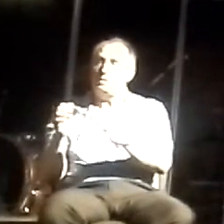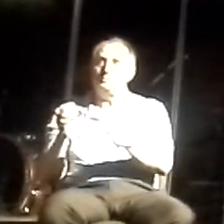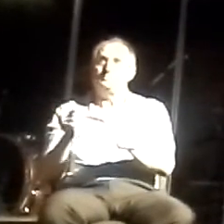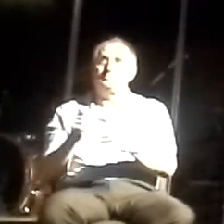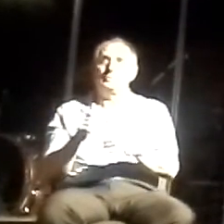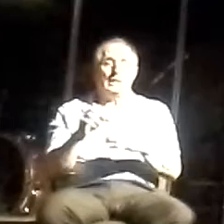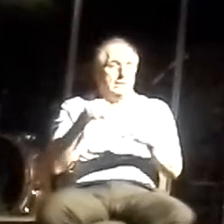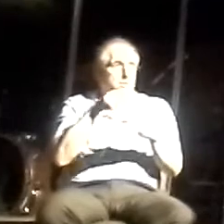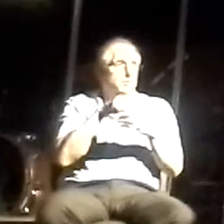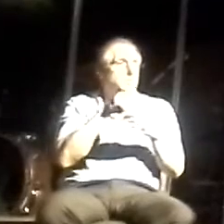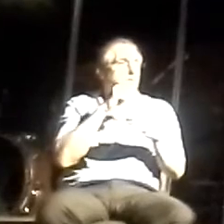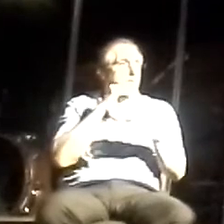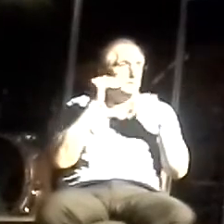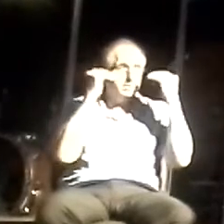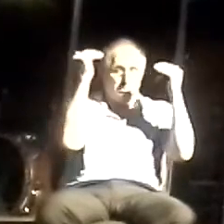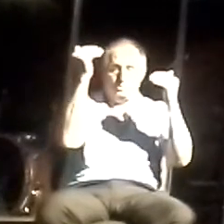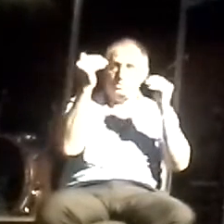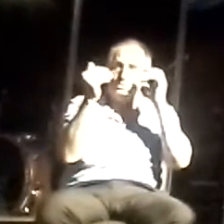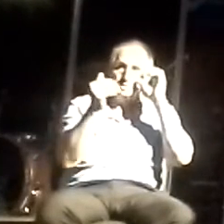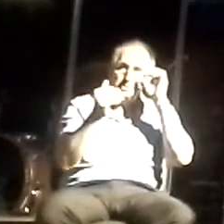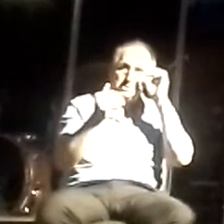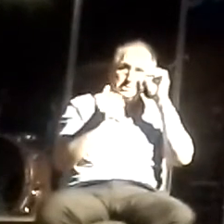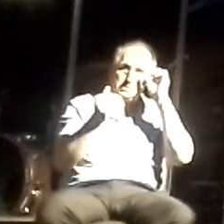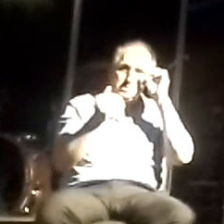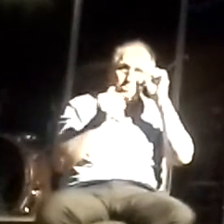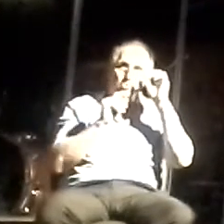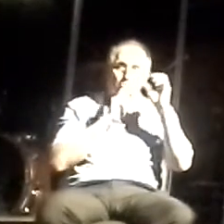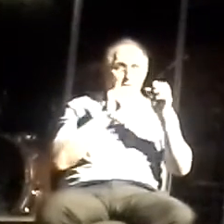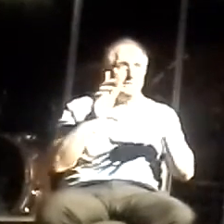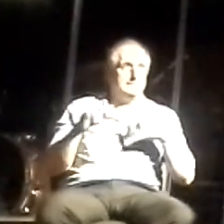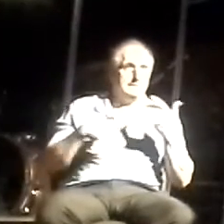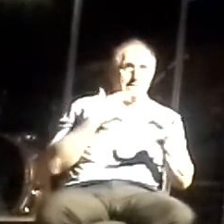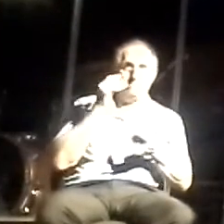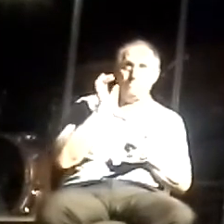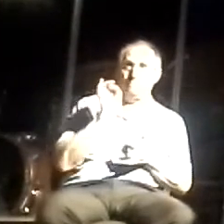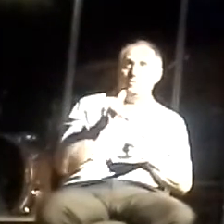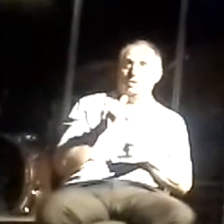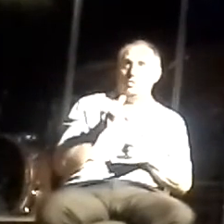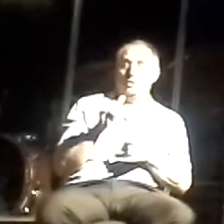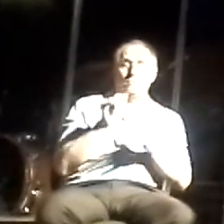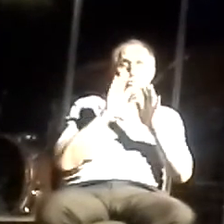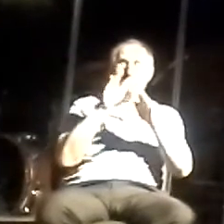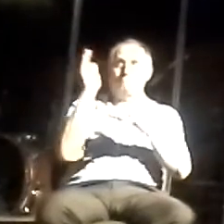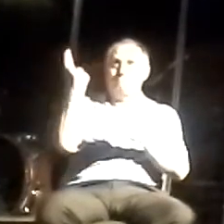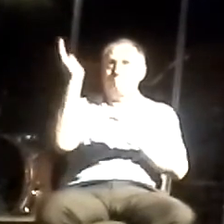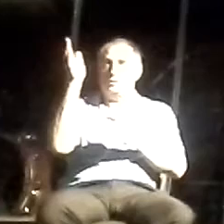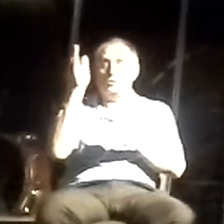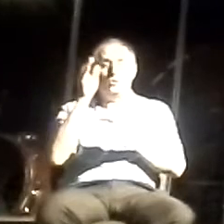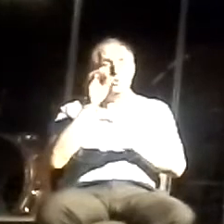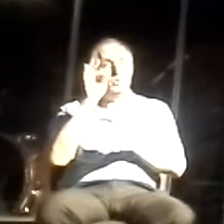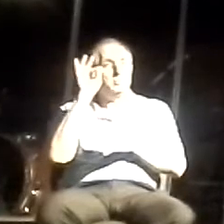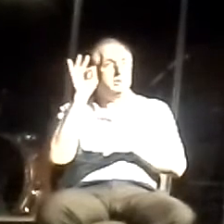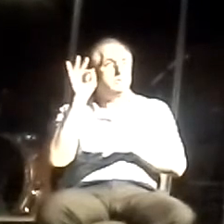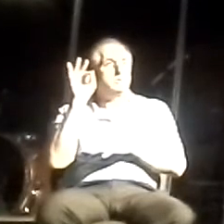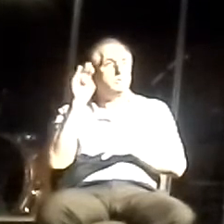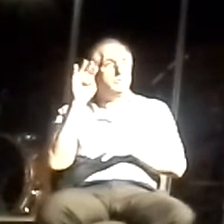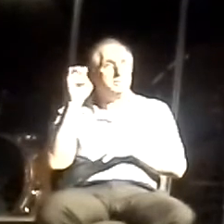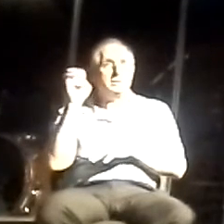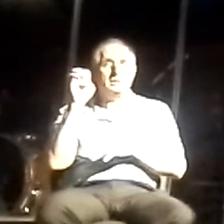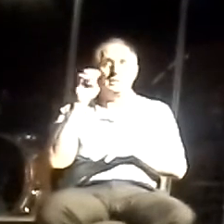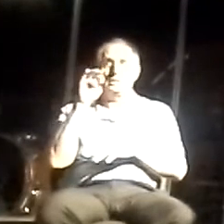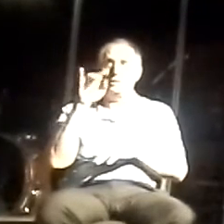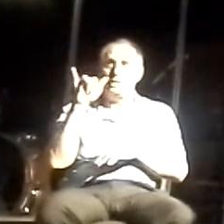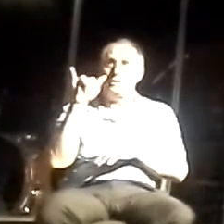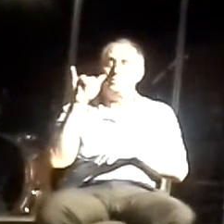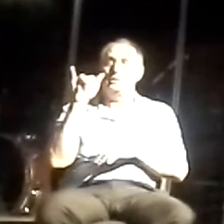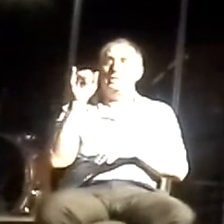into, including the adults. And so we're really super excited about this. We've got some great speakers. Pastor Mike and Emily Delser